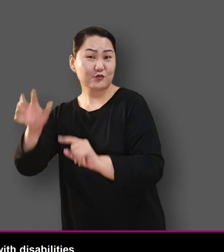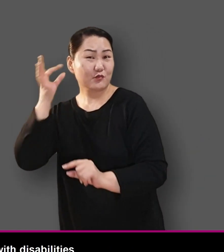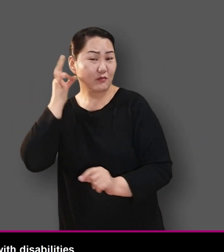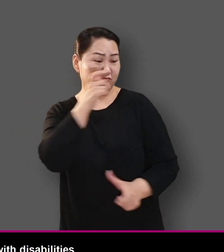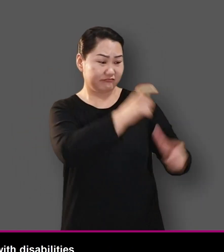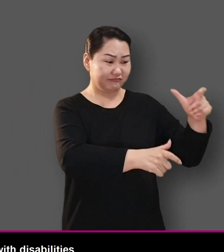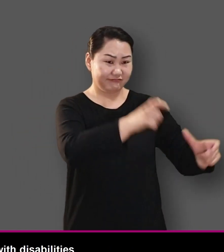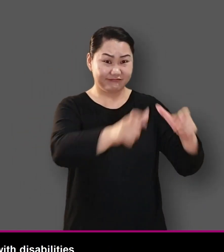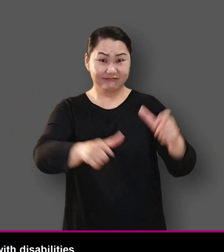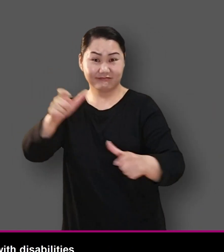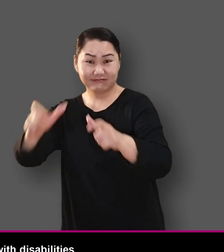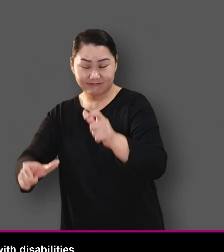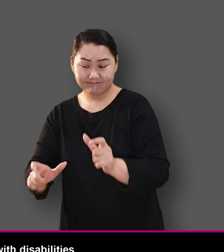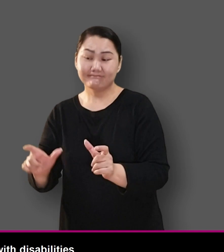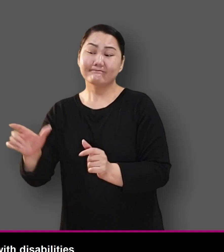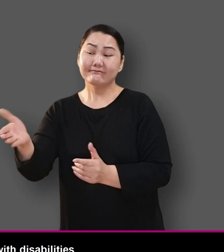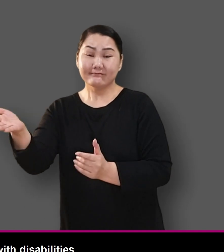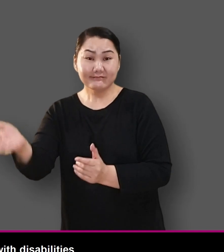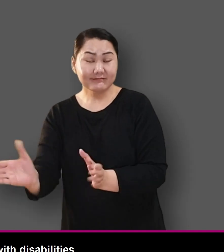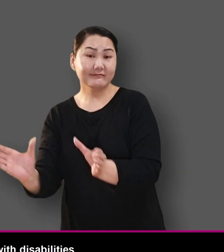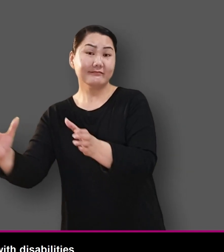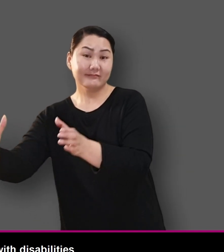Women with disabilities